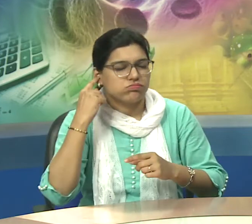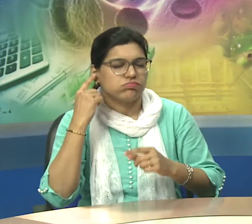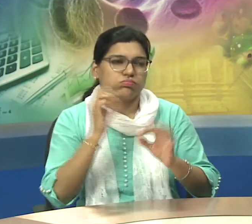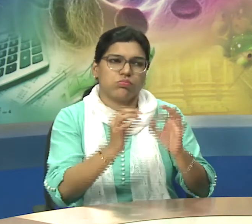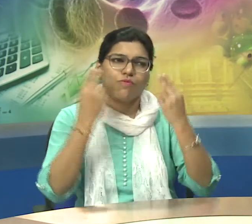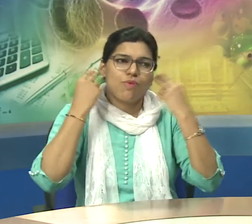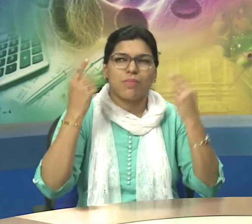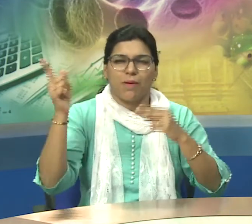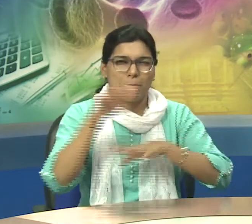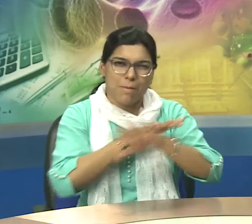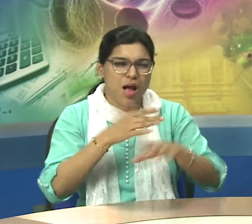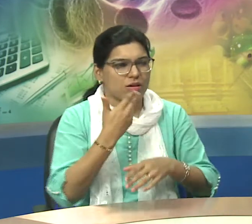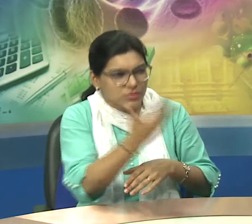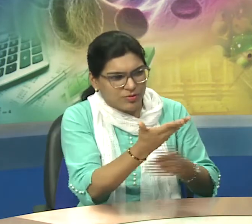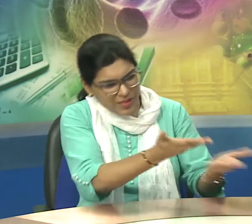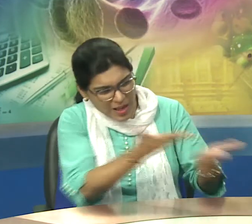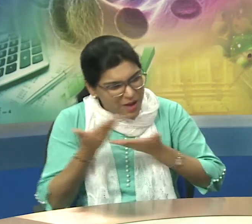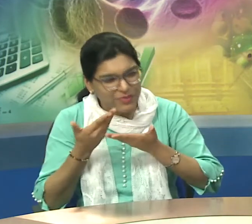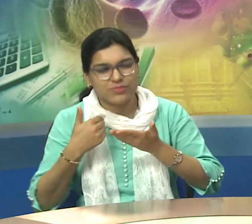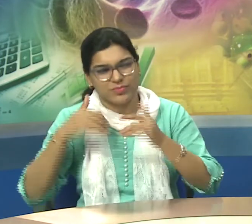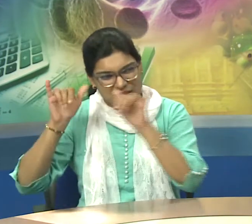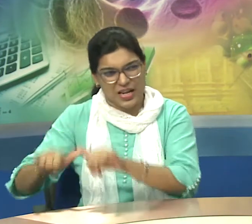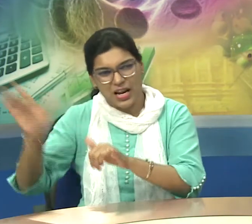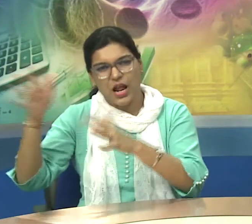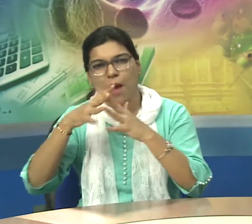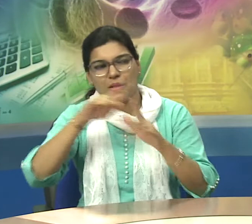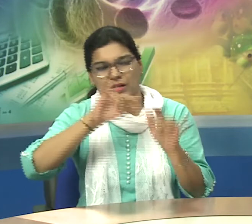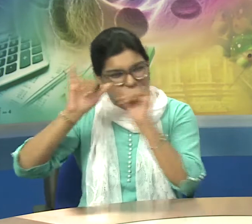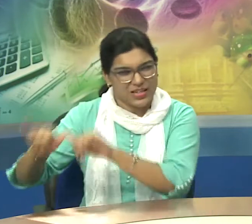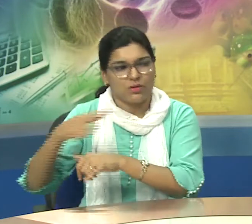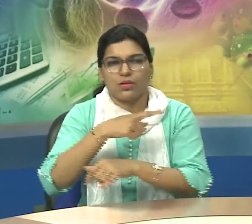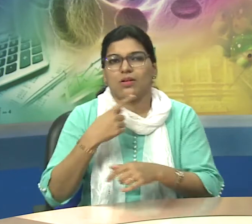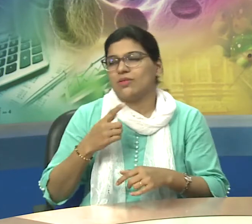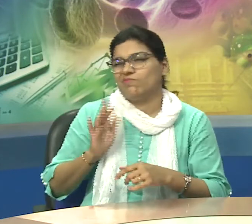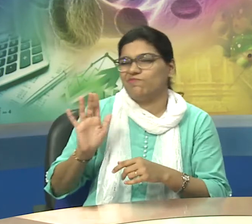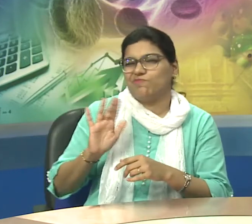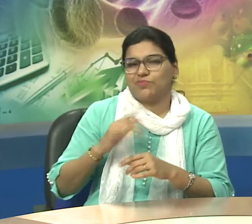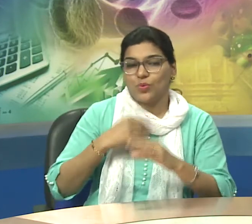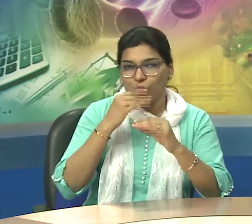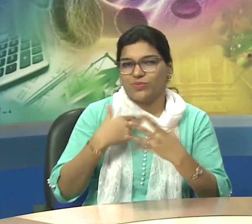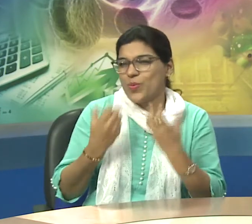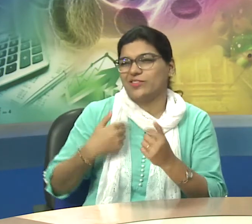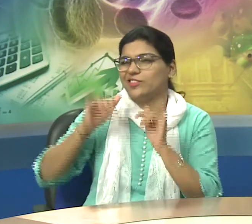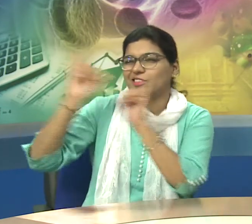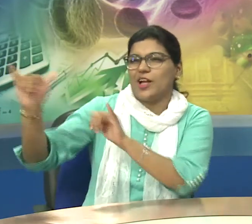that he declined an offer of permanent